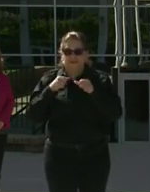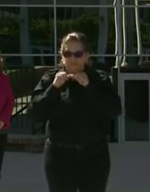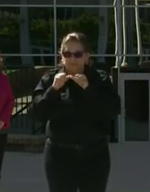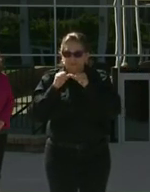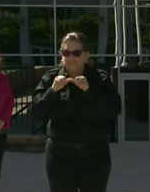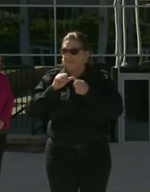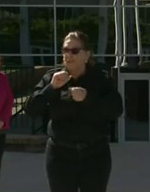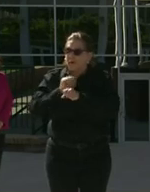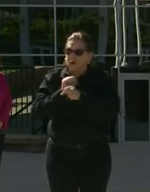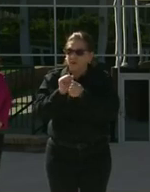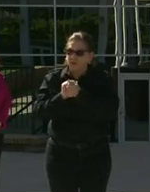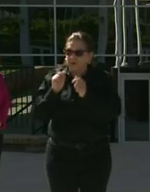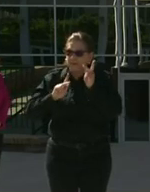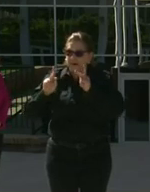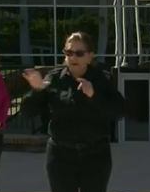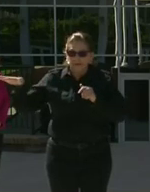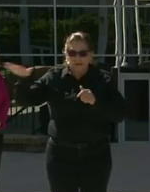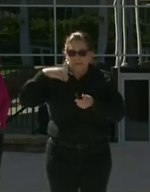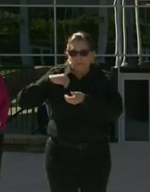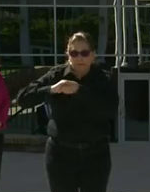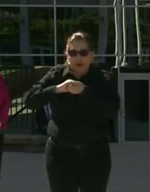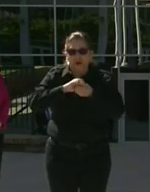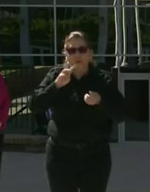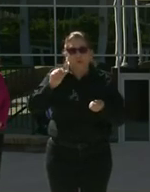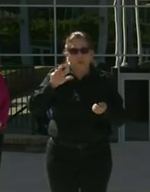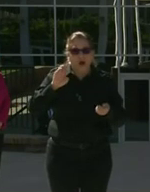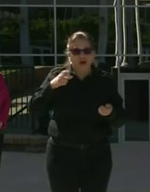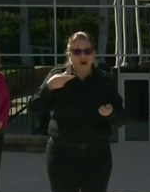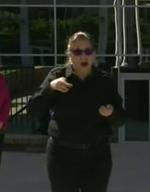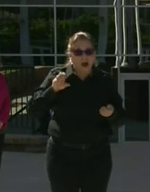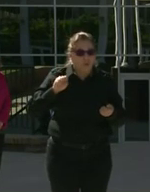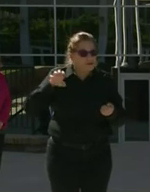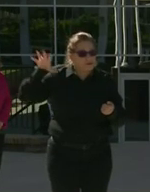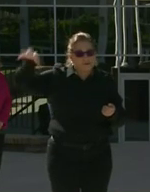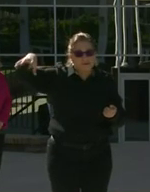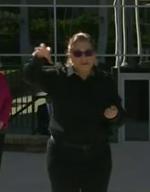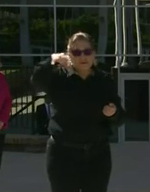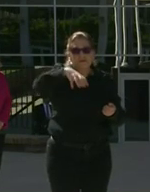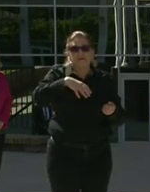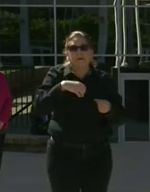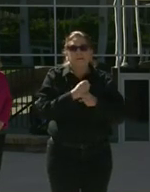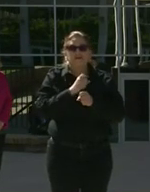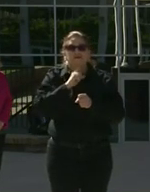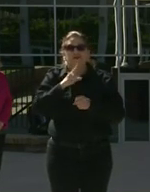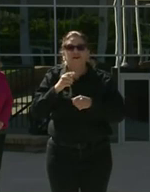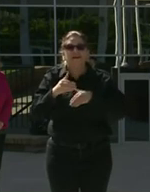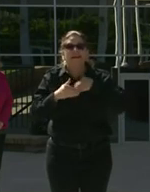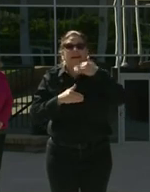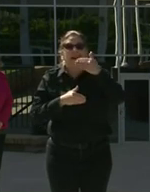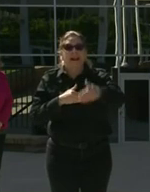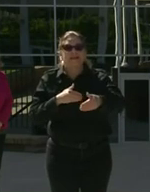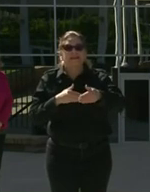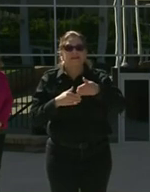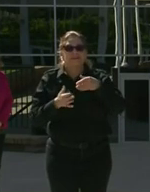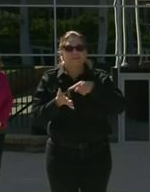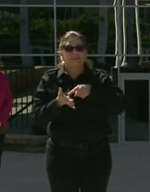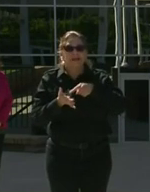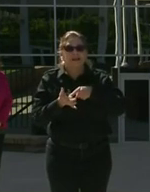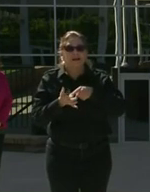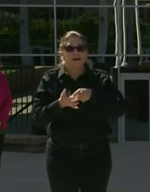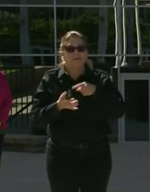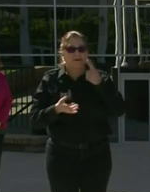make sure that the next relief bill corrects the district being treated